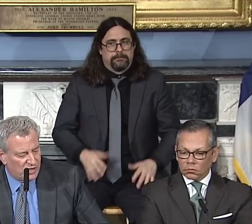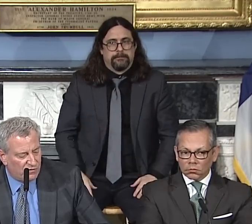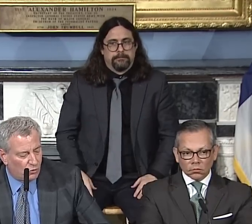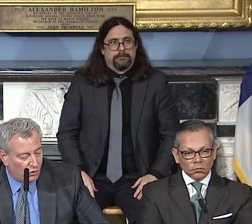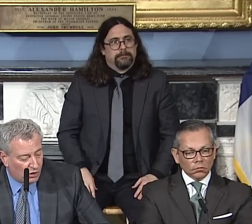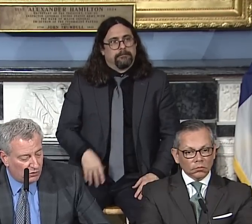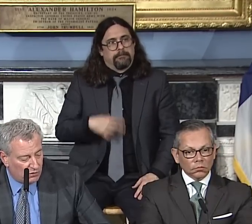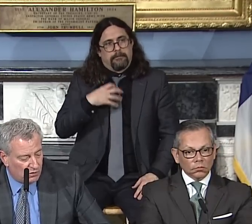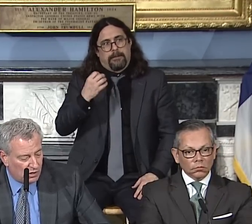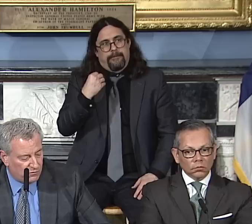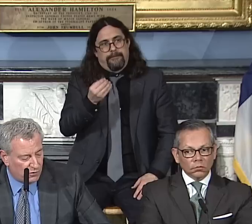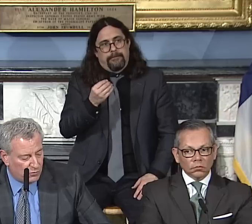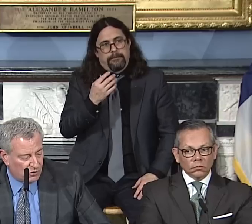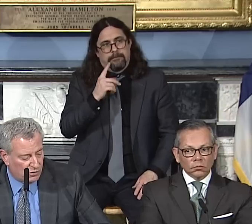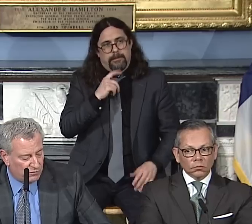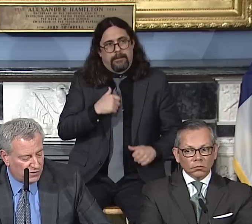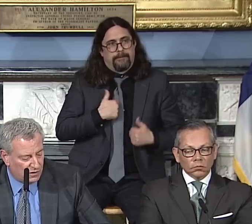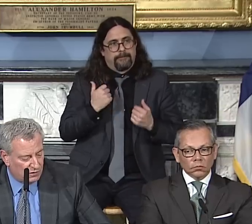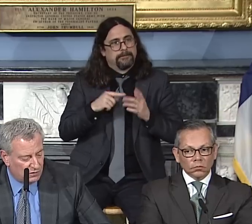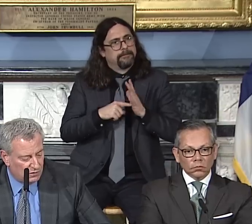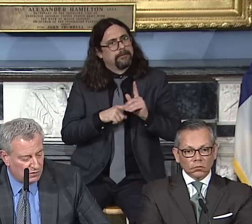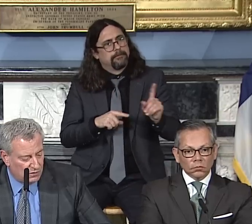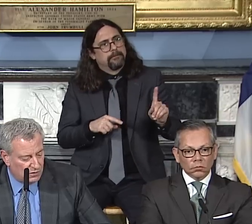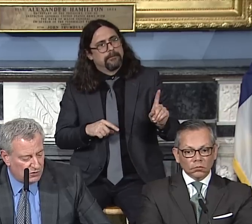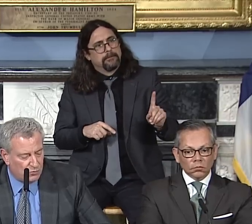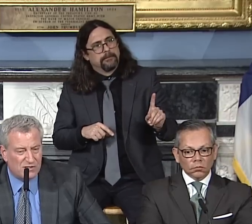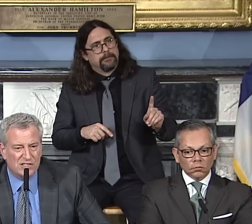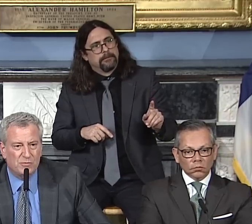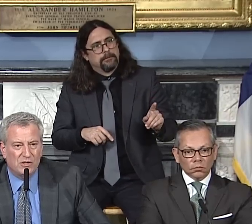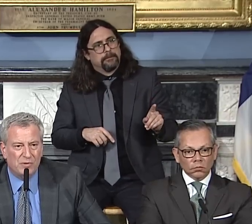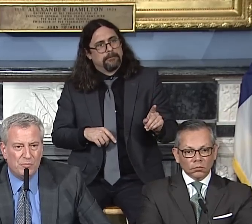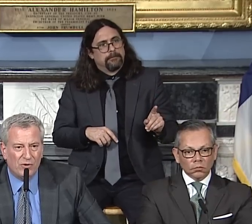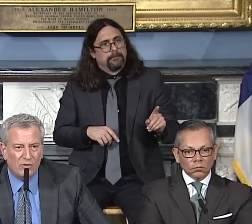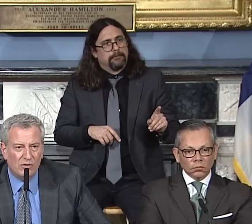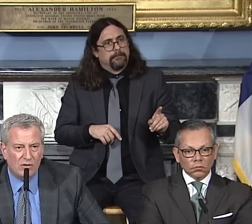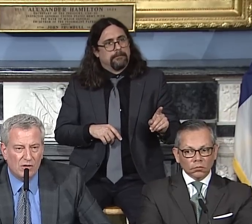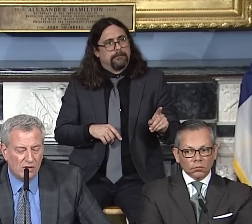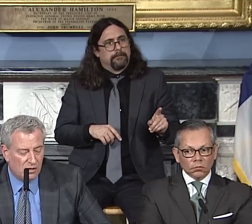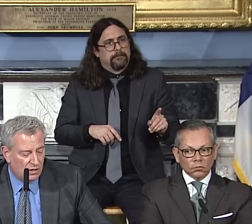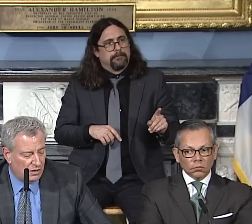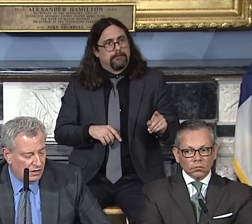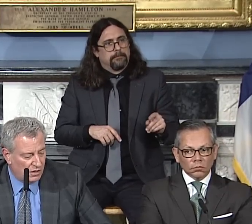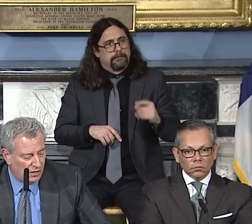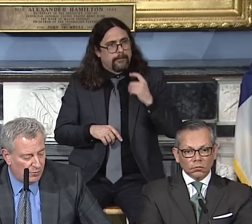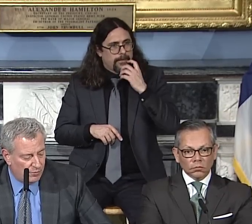is 24 for a borough of 2.6 million people,